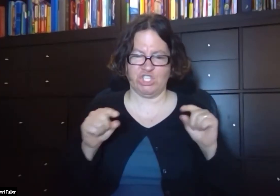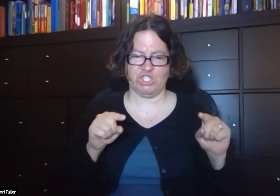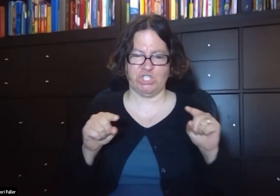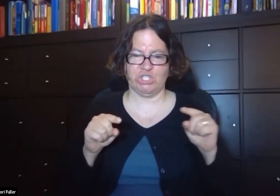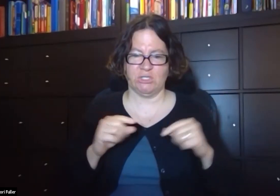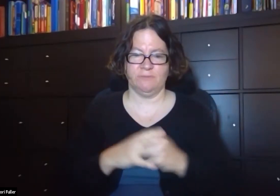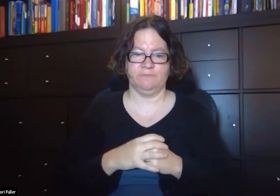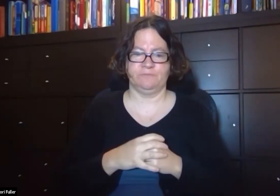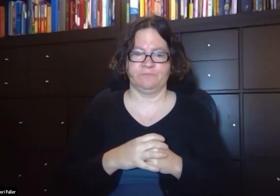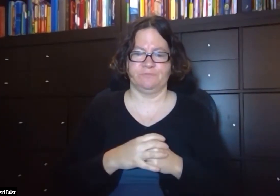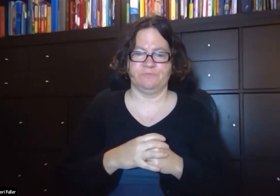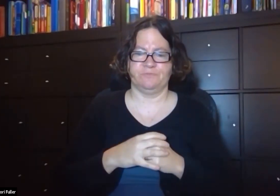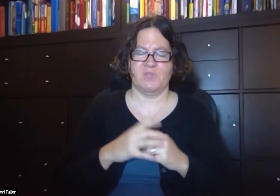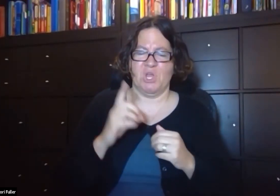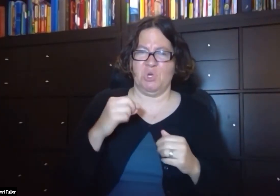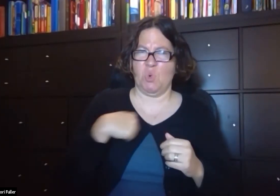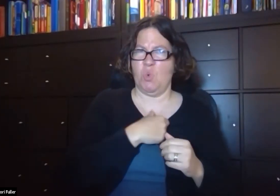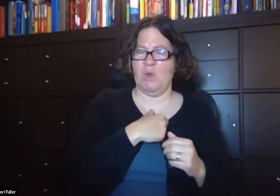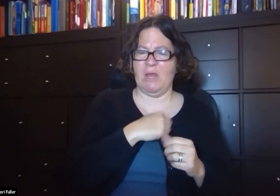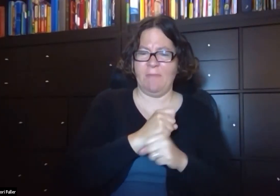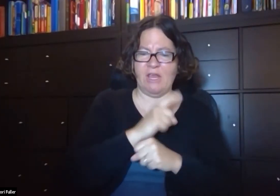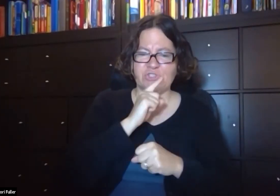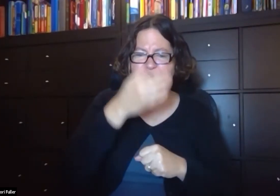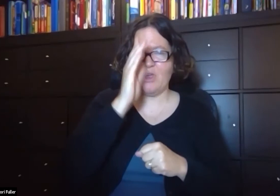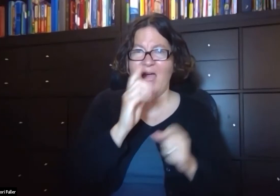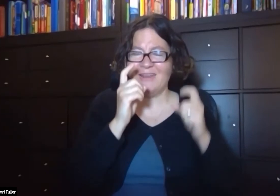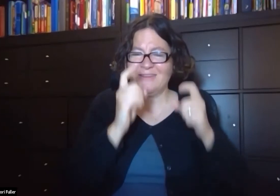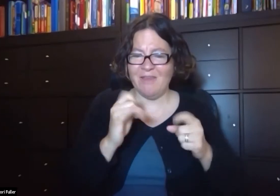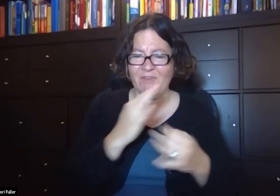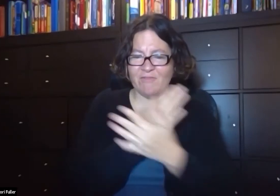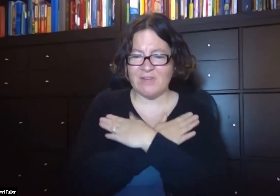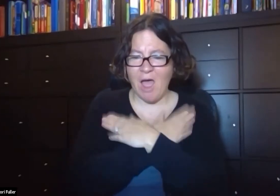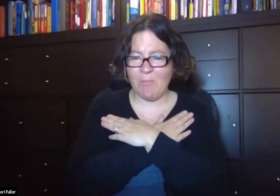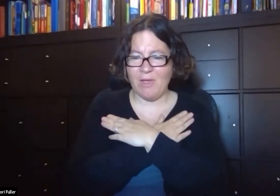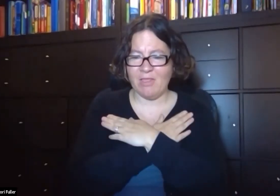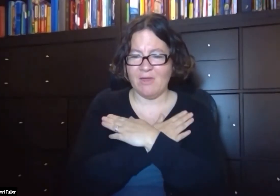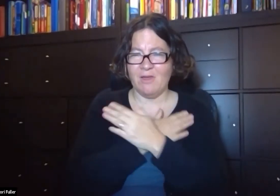of rest, does it empower us or does it deplete us?